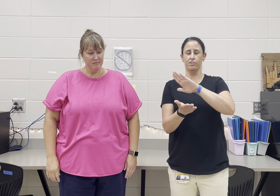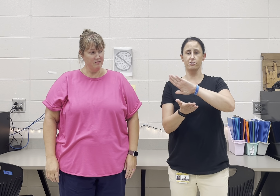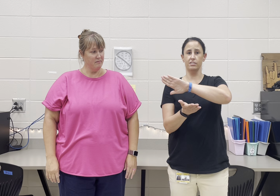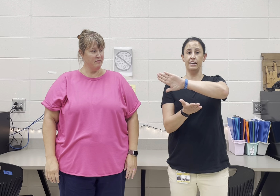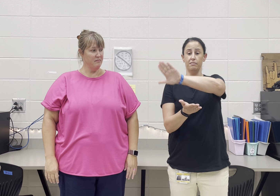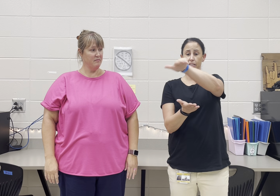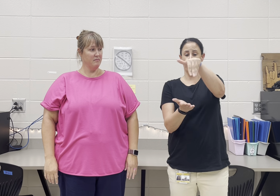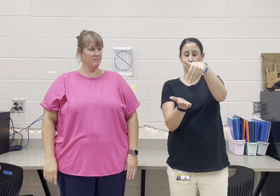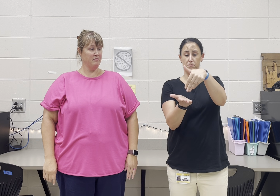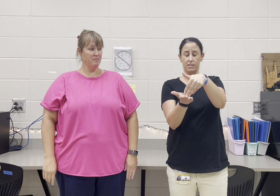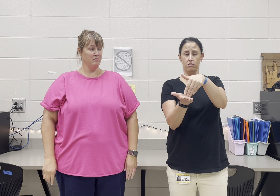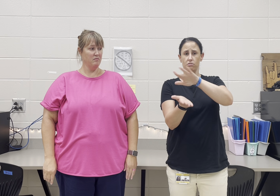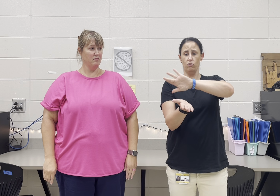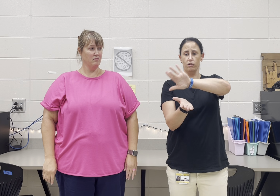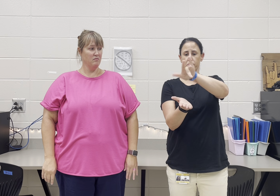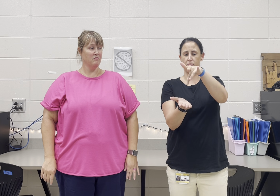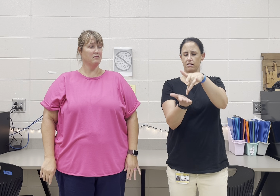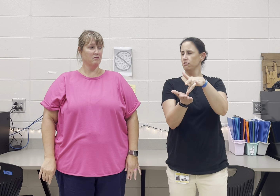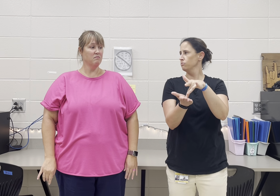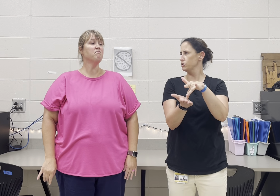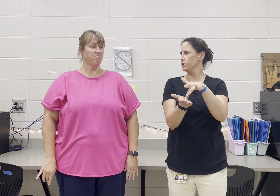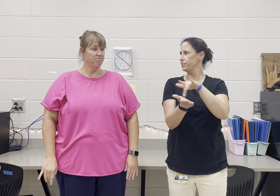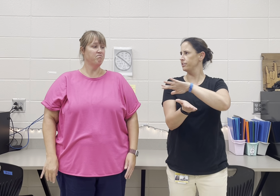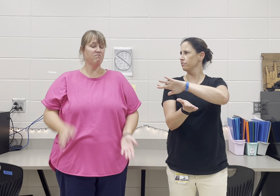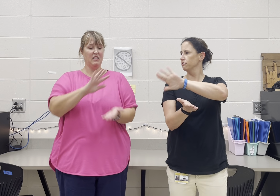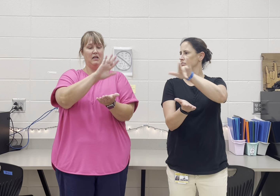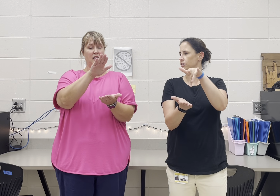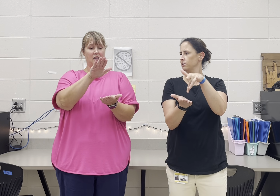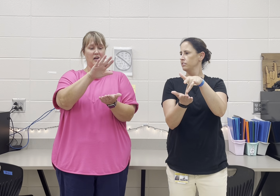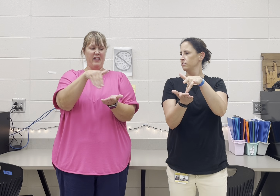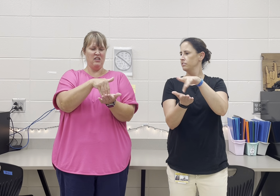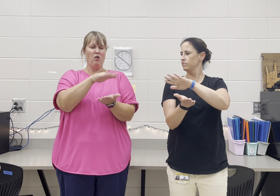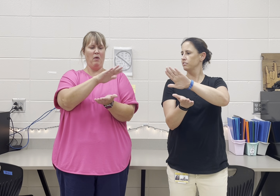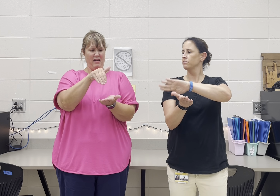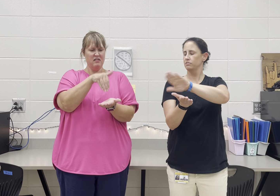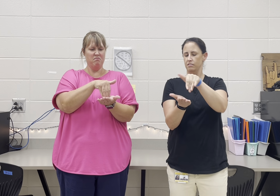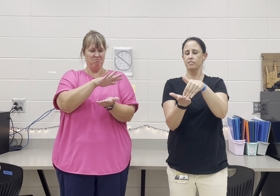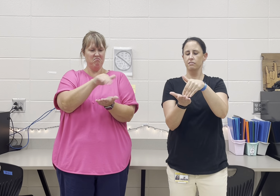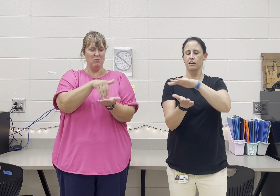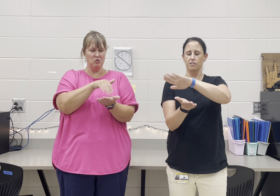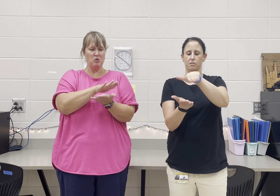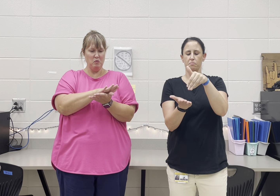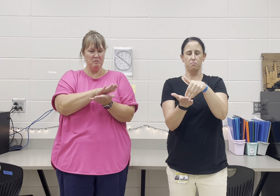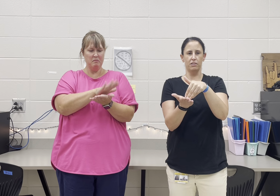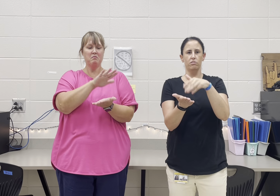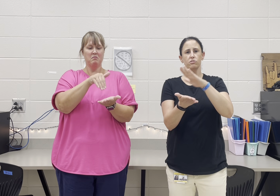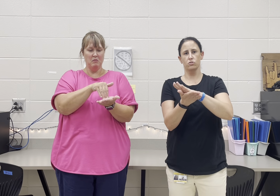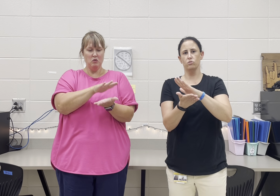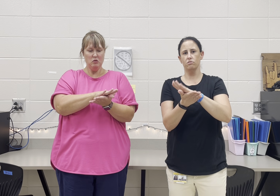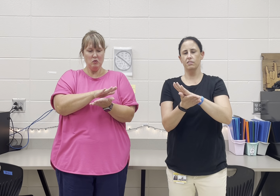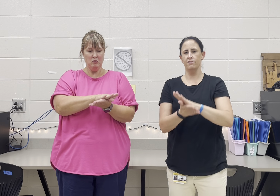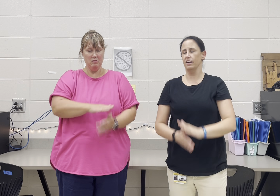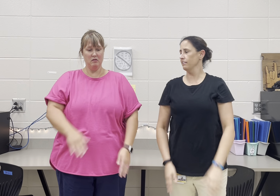there's either middle or middle. Which one do you do? I think I do whole hand. Middle school. Middle school, and then high